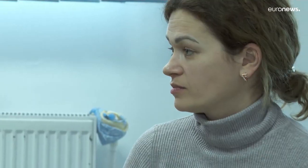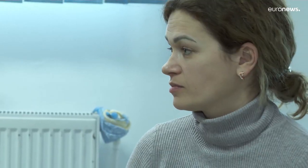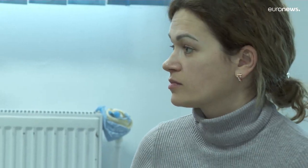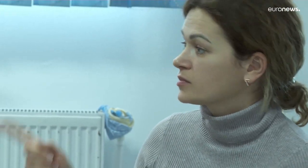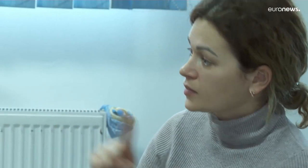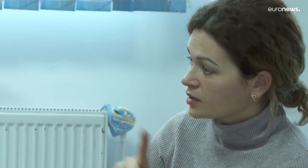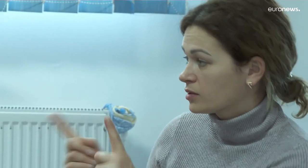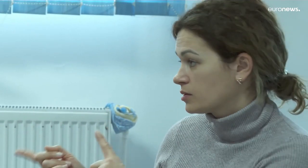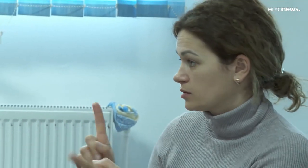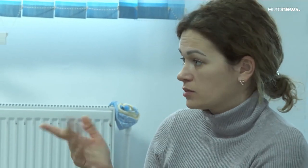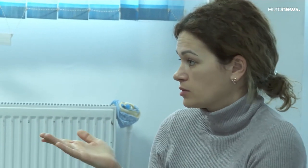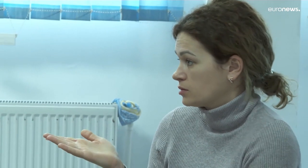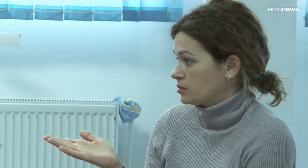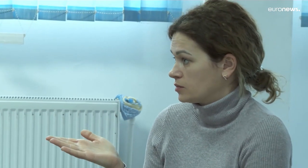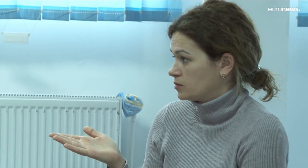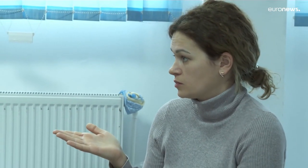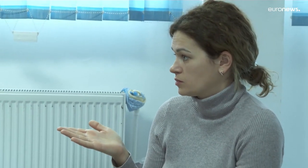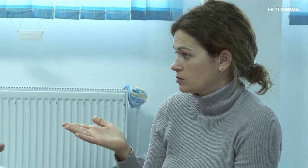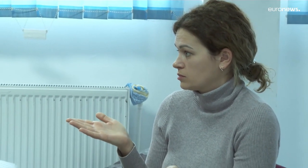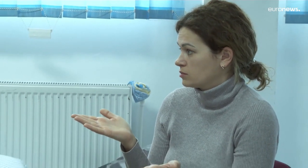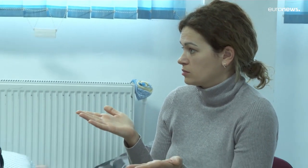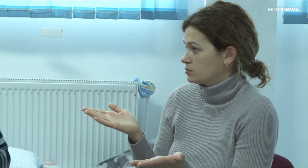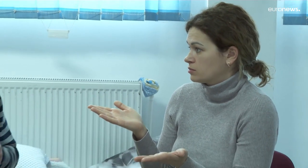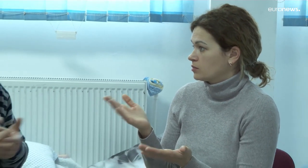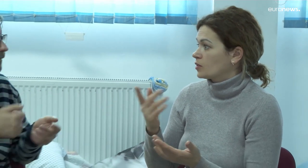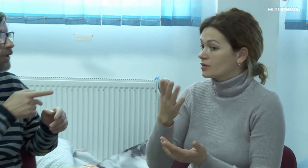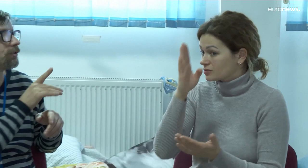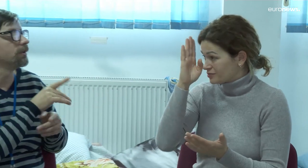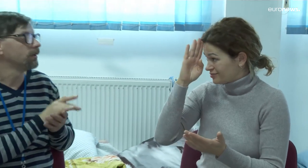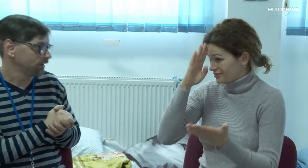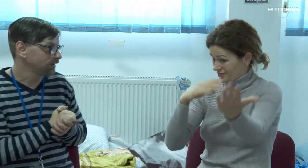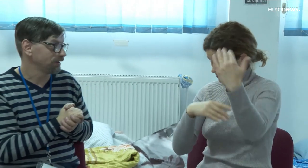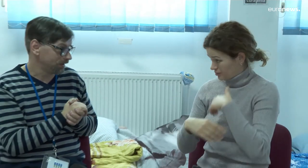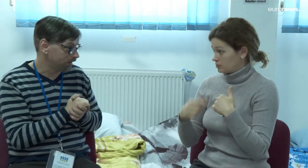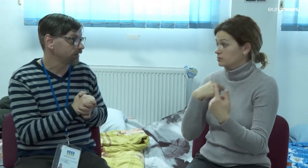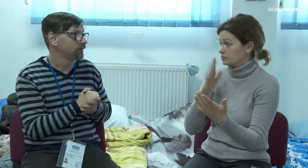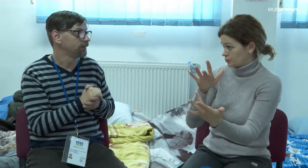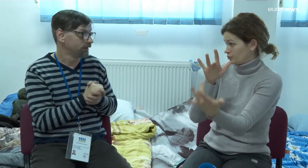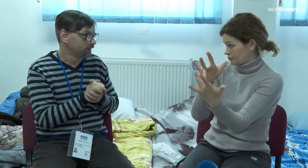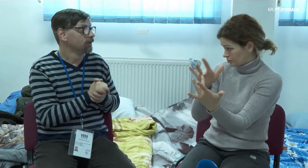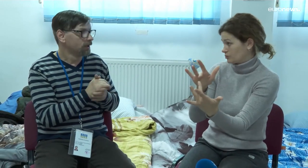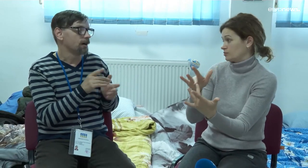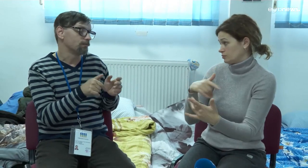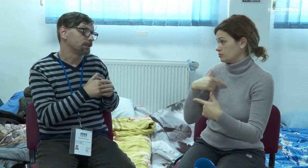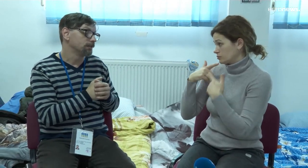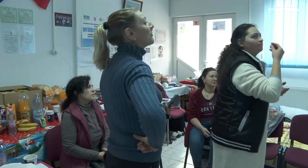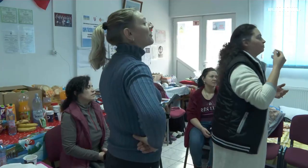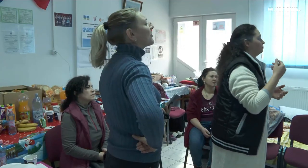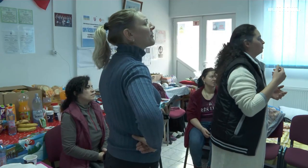Tamara left Ukraine with the first bombings. In the Siret customs, she met the volunteers and she took shelter in Botoșani. She had